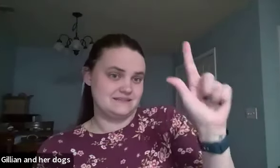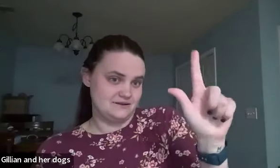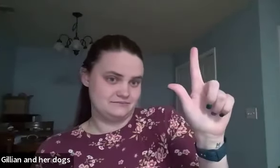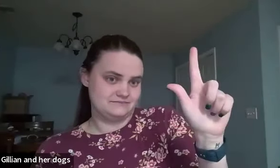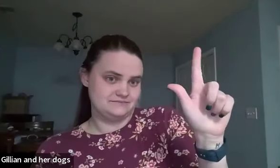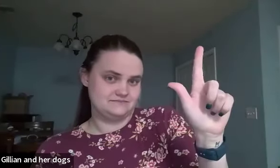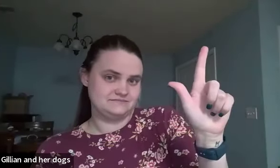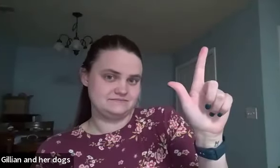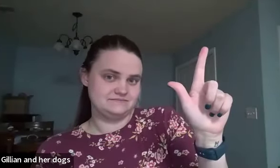ASL.